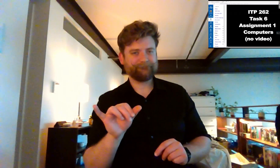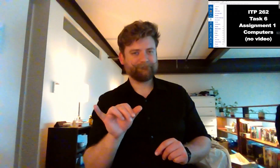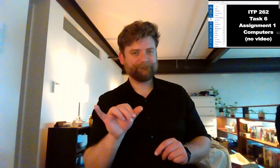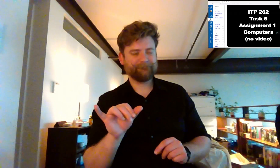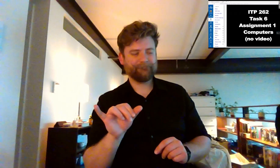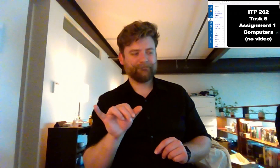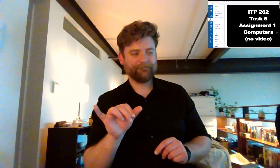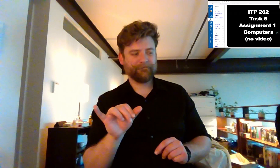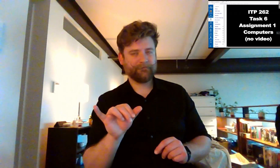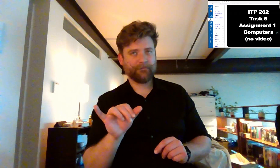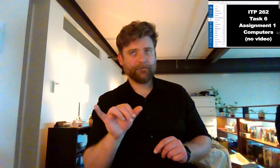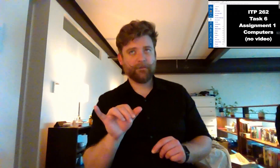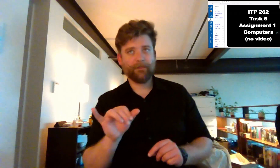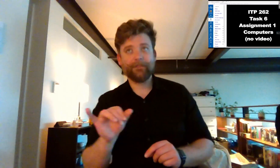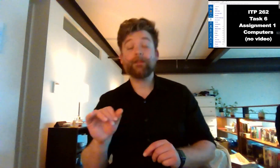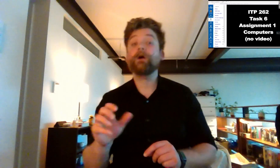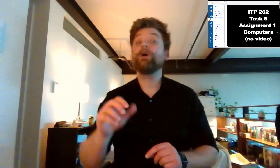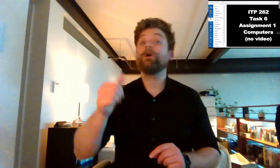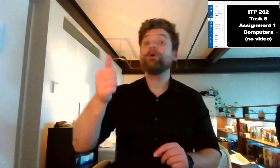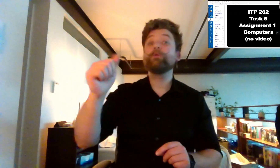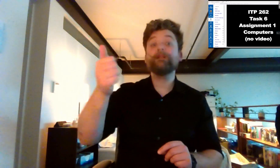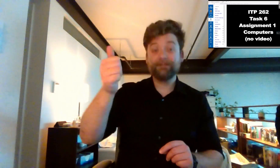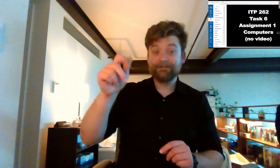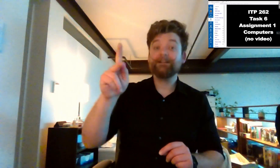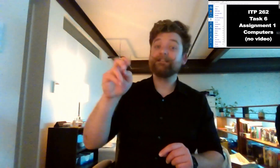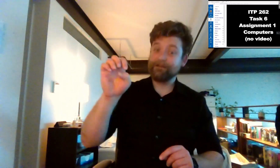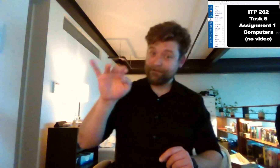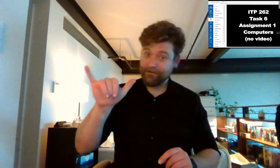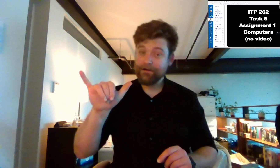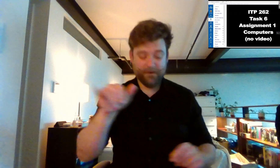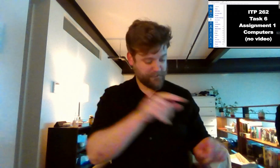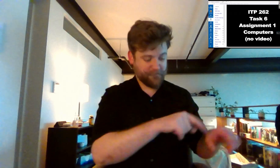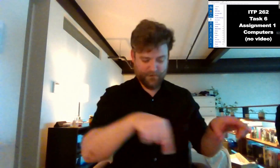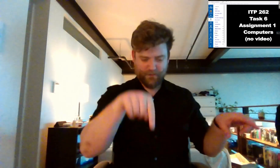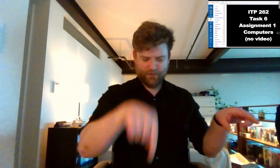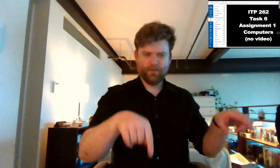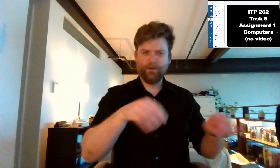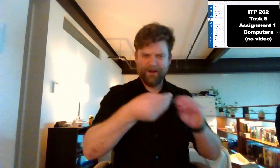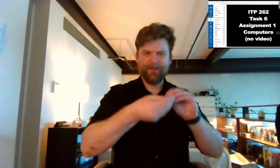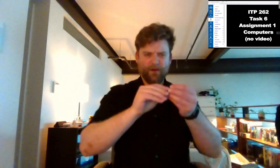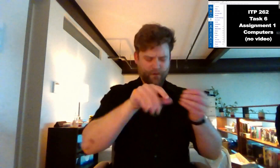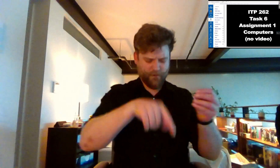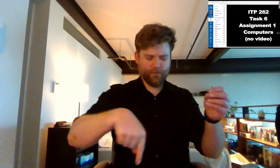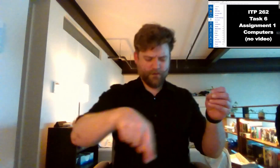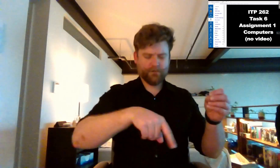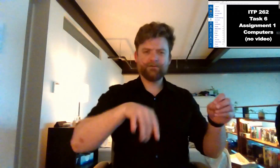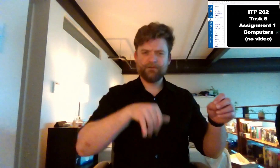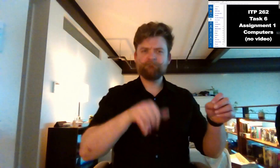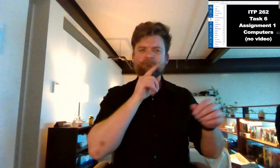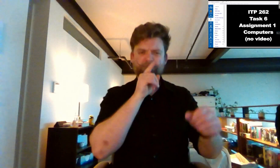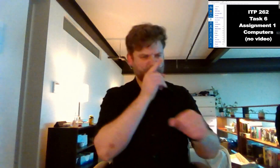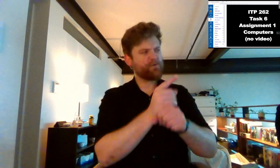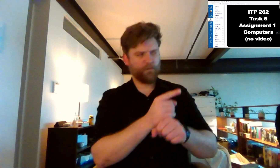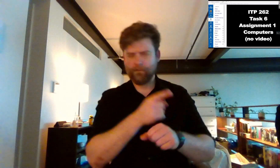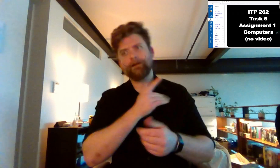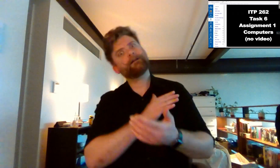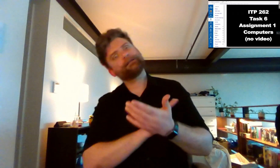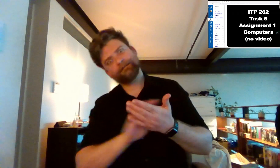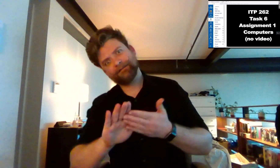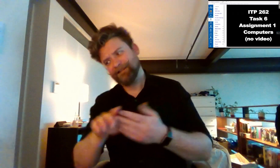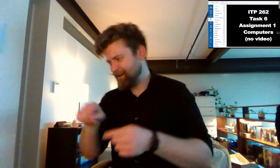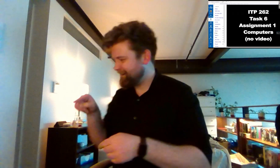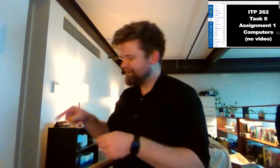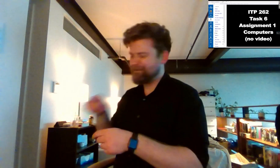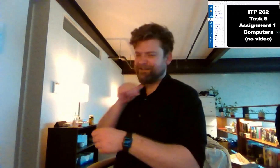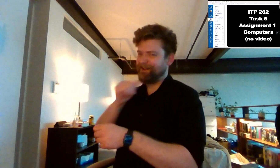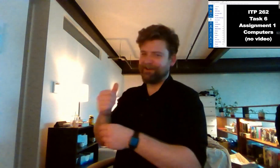Ten key, right, yes. It has a 10 key. It's, like an adding machine. That's nice, and the typewriter doesn't have it.